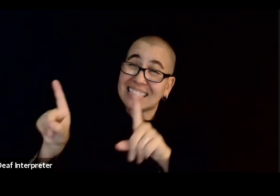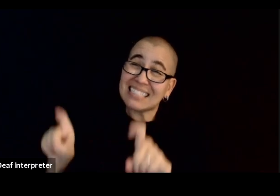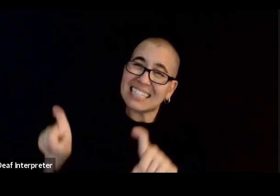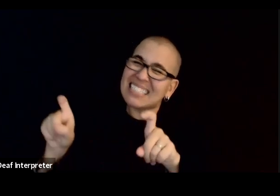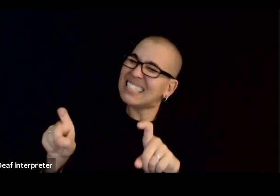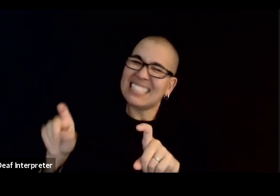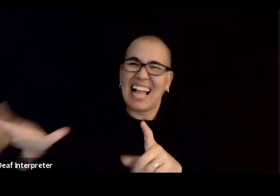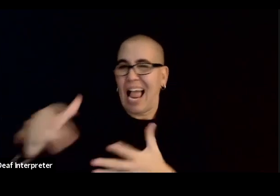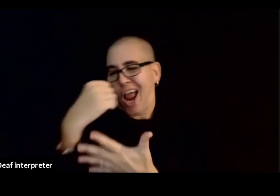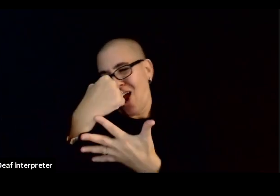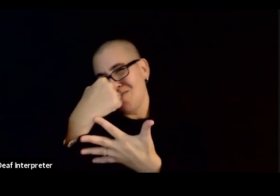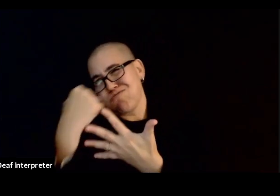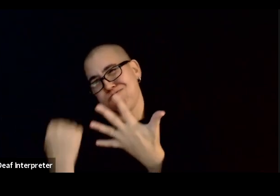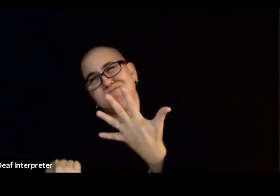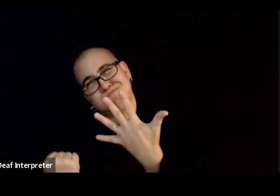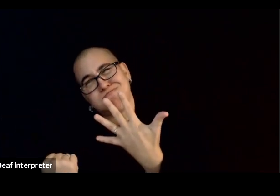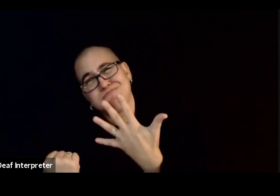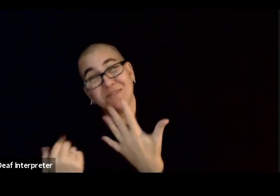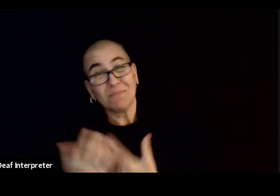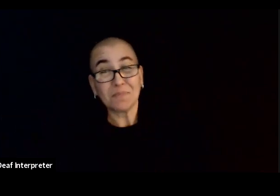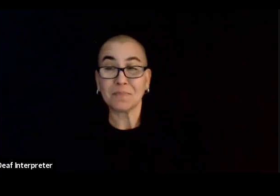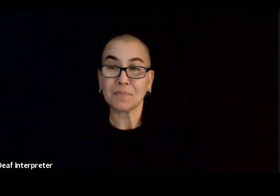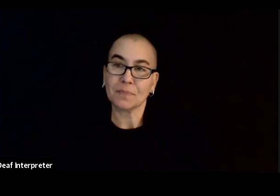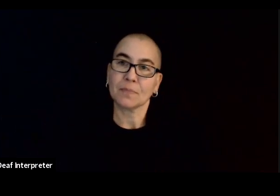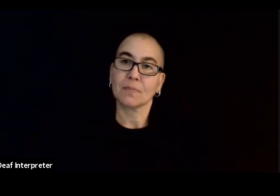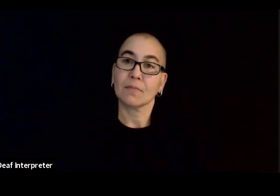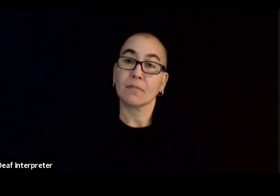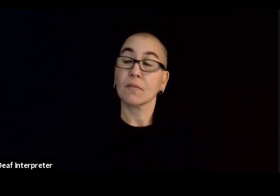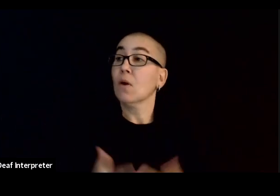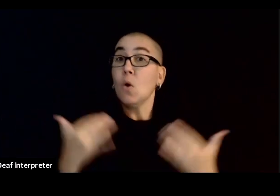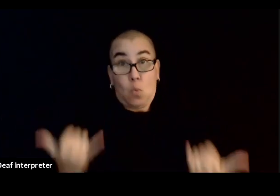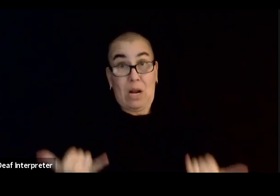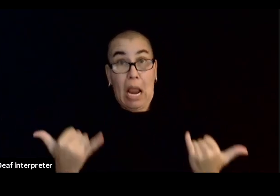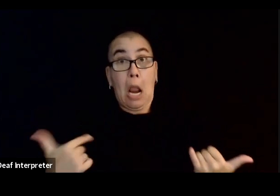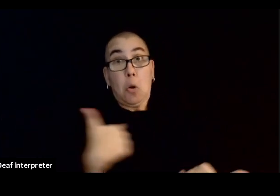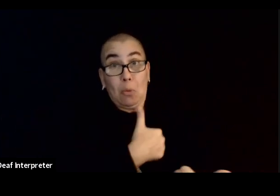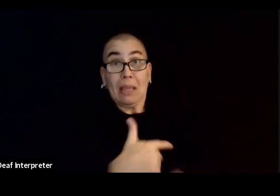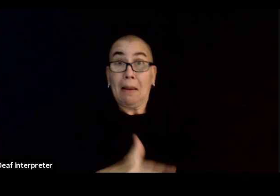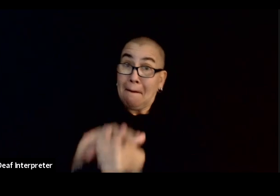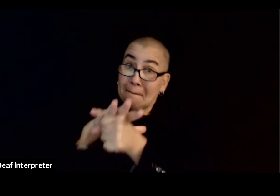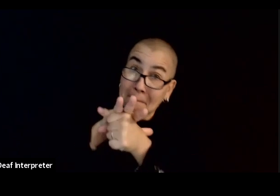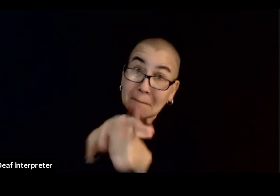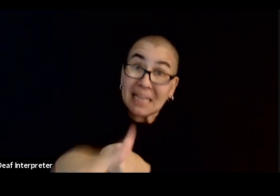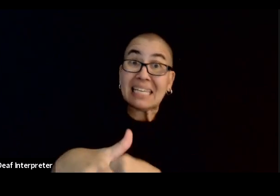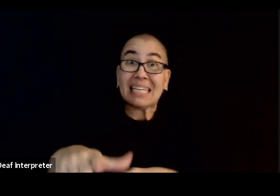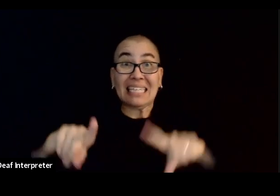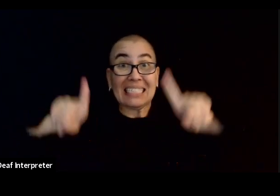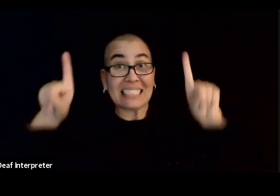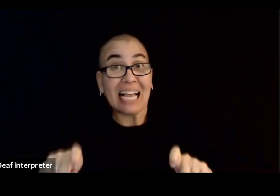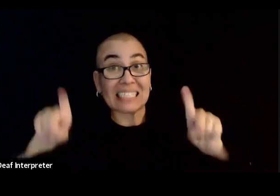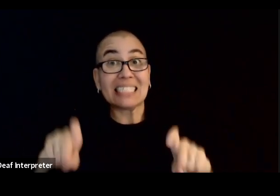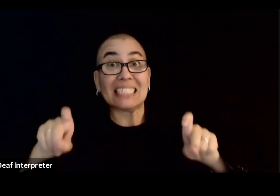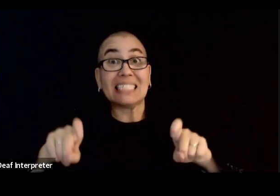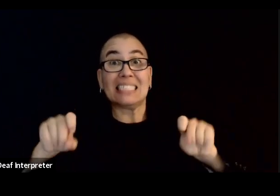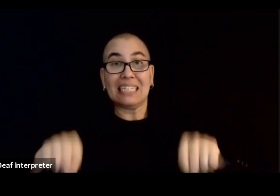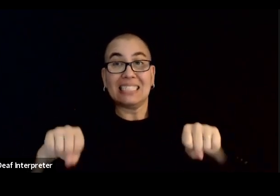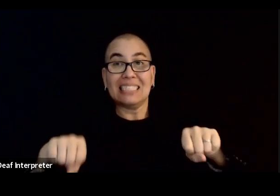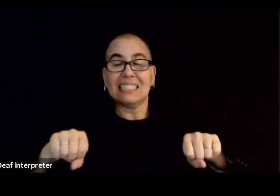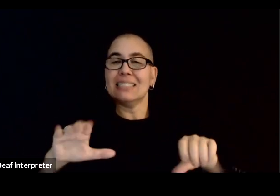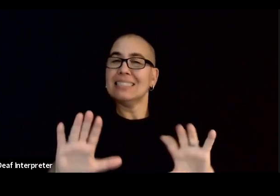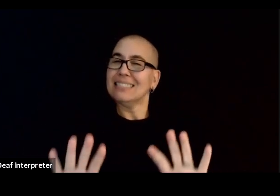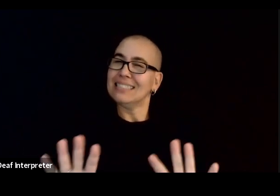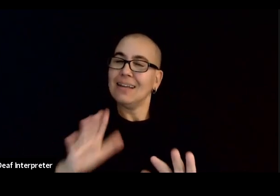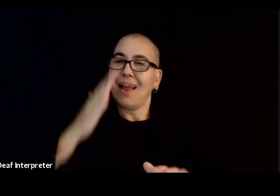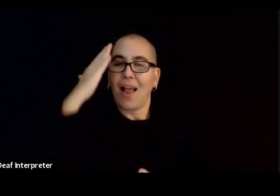us to address multiple issues. But yes, if we got to a point where testing capacity was